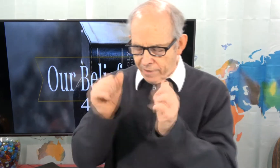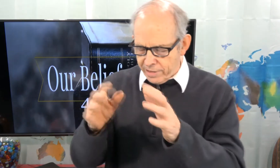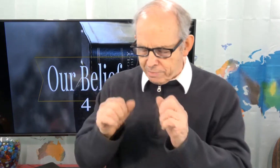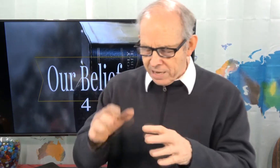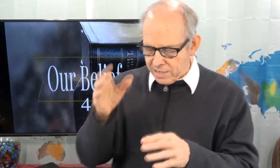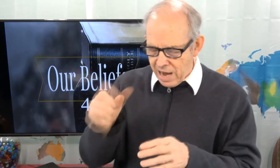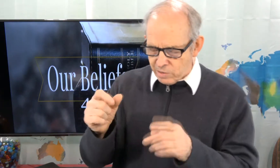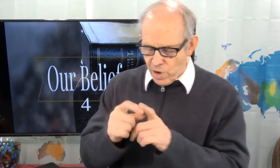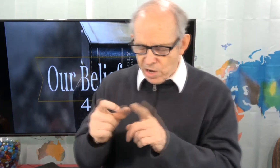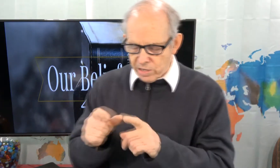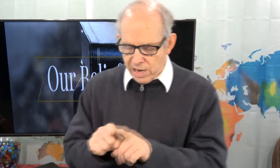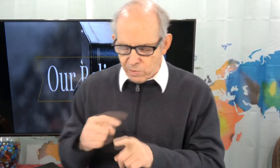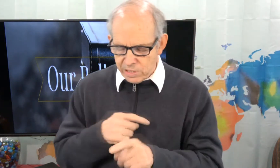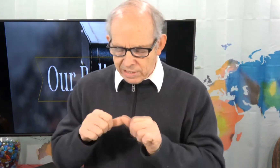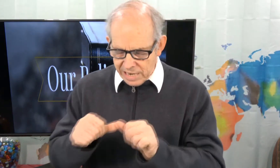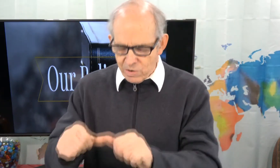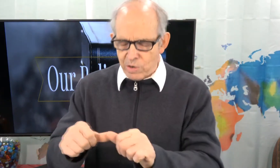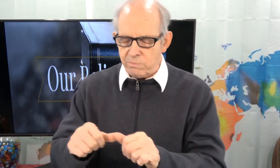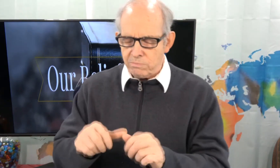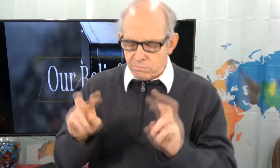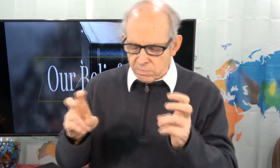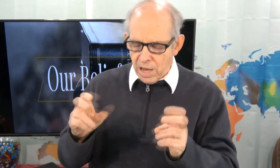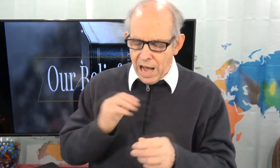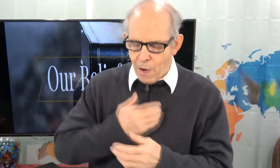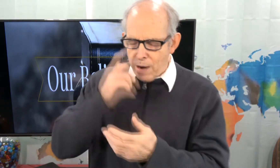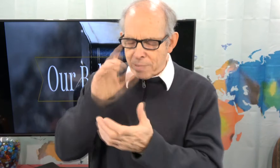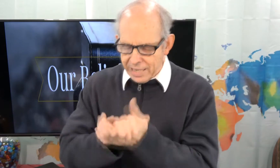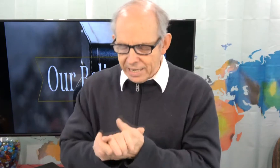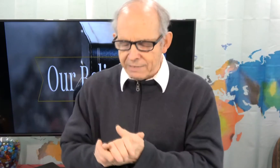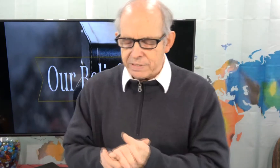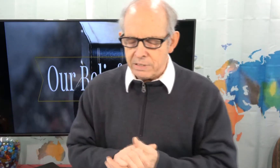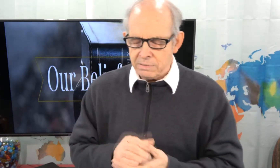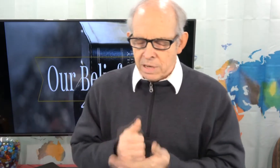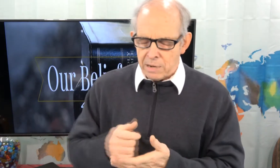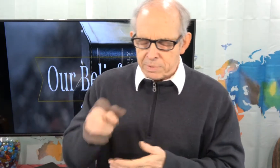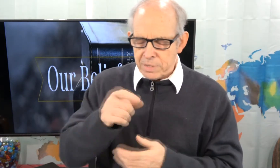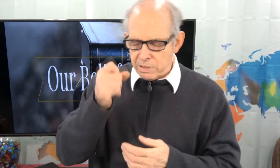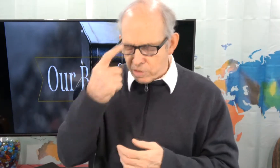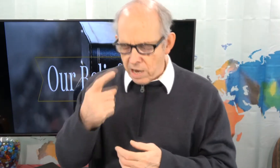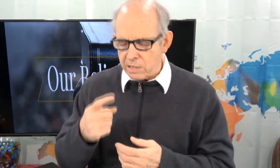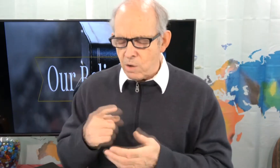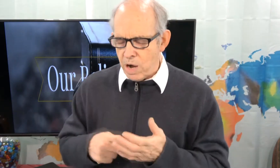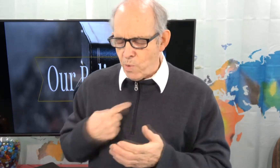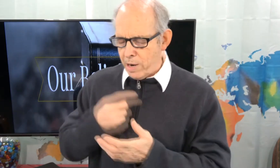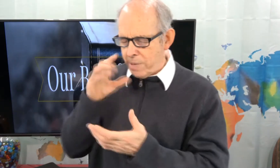Brother Fred Gaspard, as he's continuing, our babe, after my understanding what we